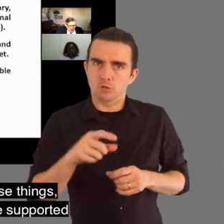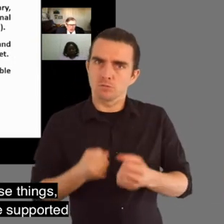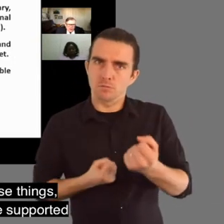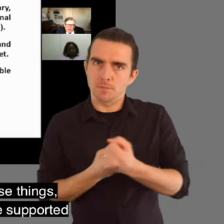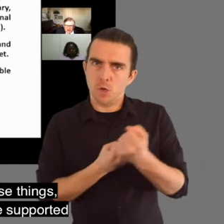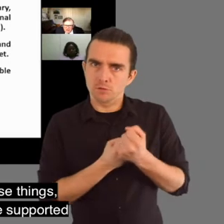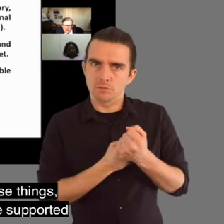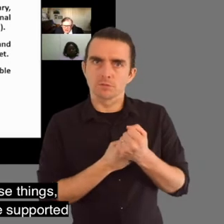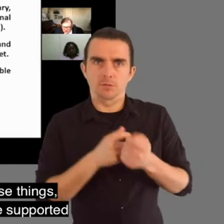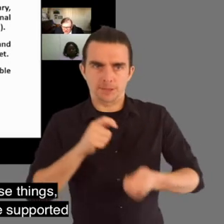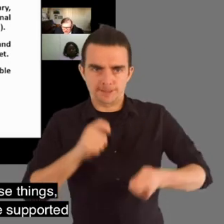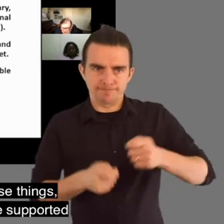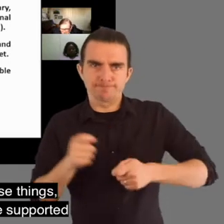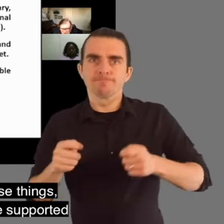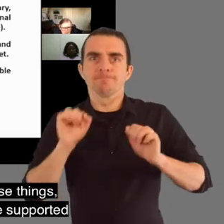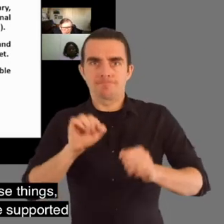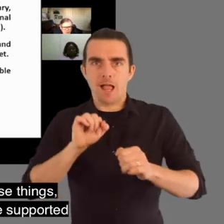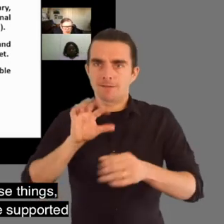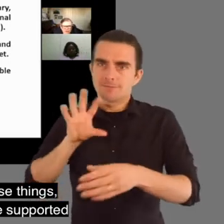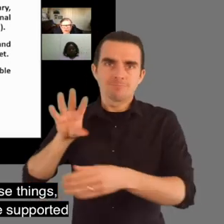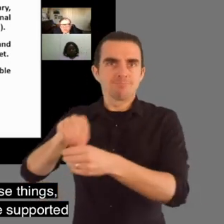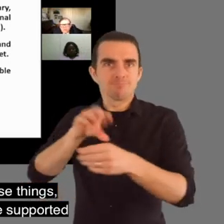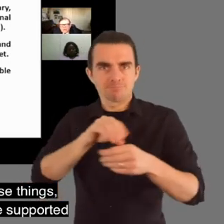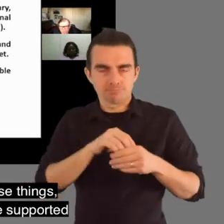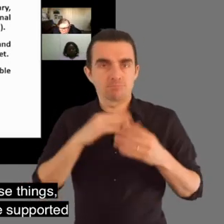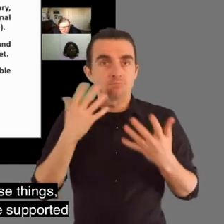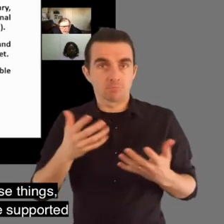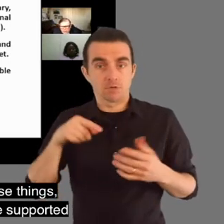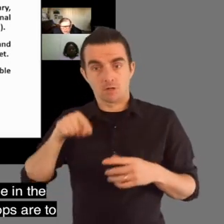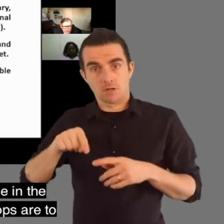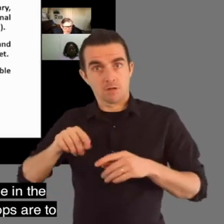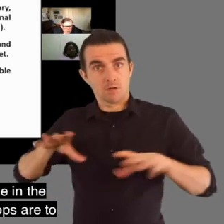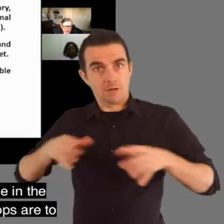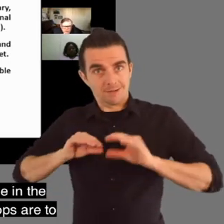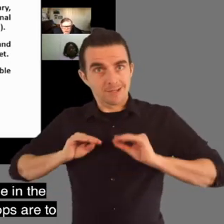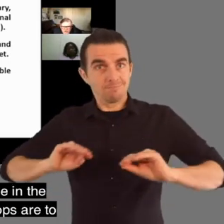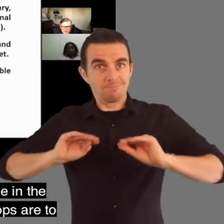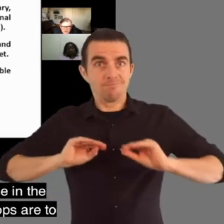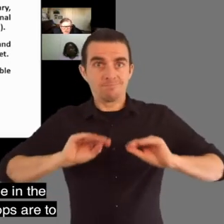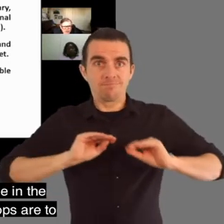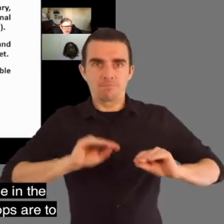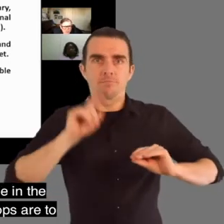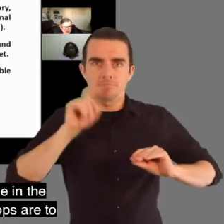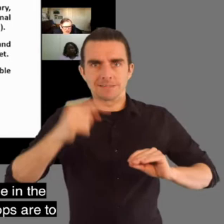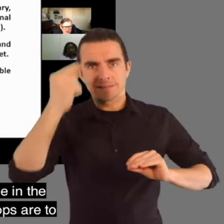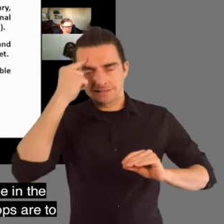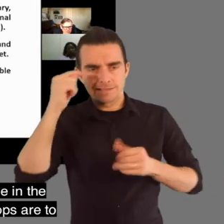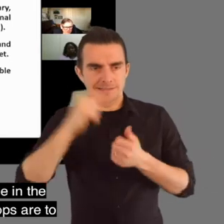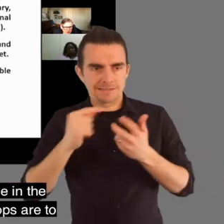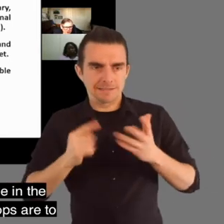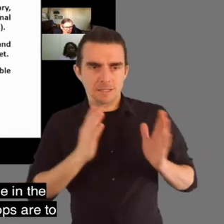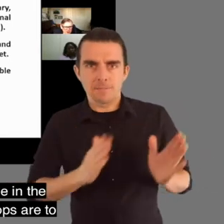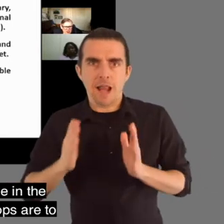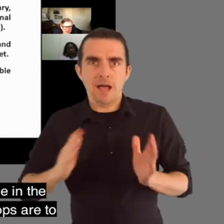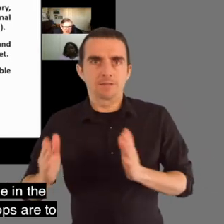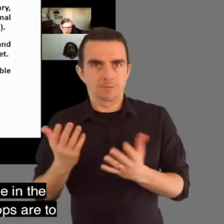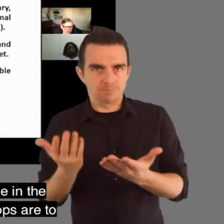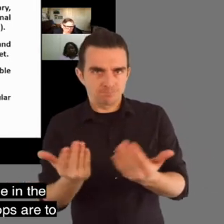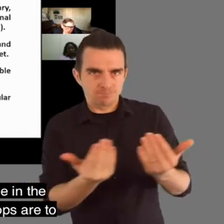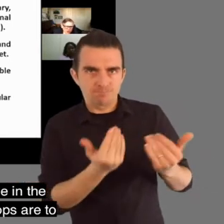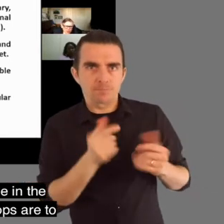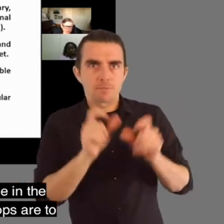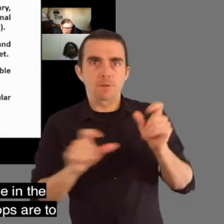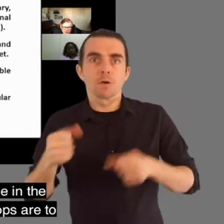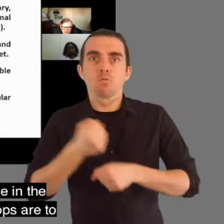UNCOPID argues against these things and says disabled people should be supported with reasonable adjustments to be in the open market. If